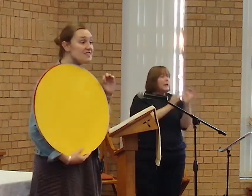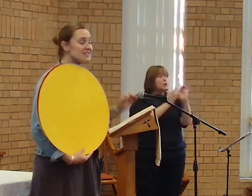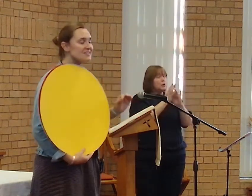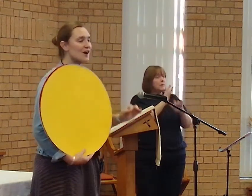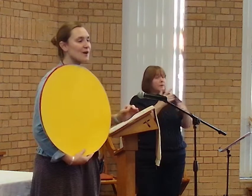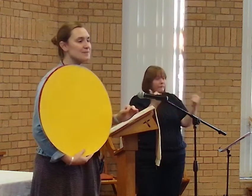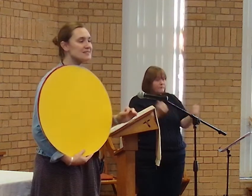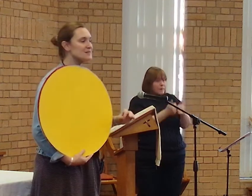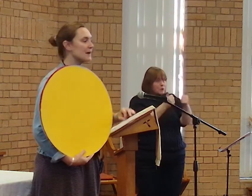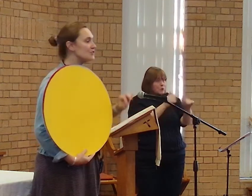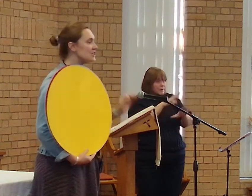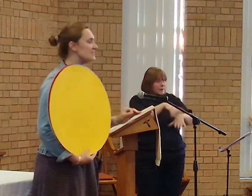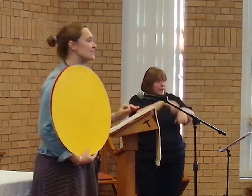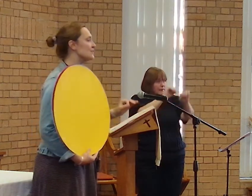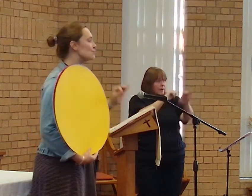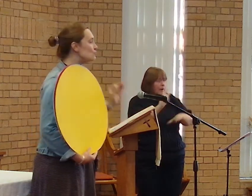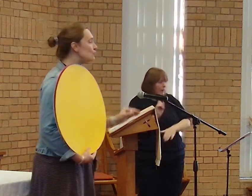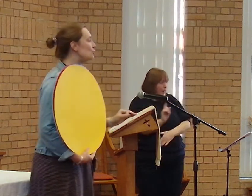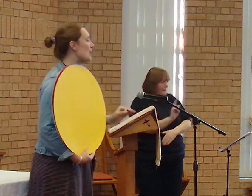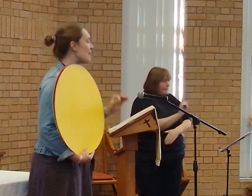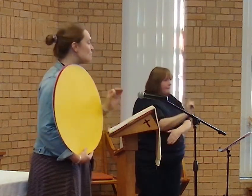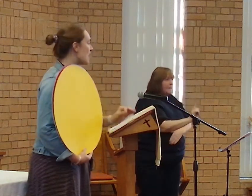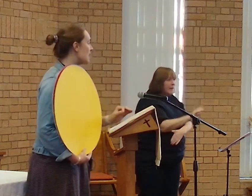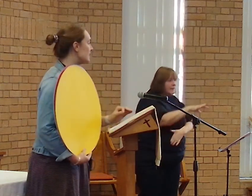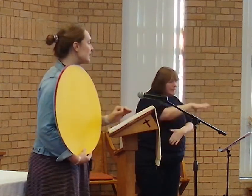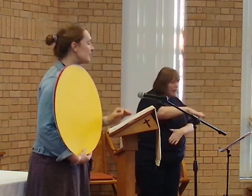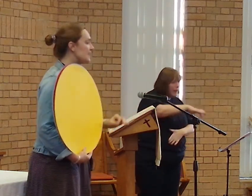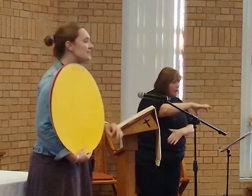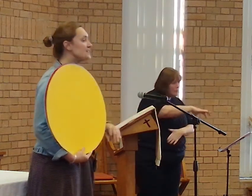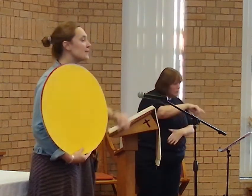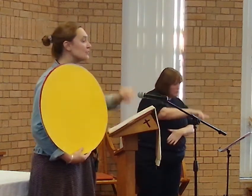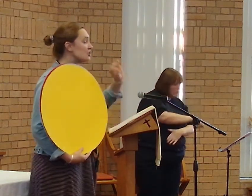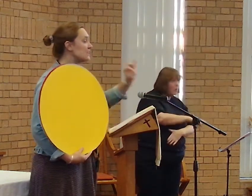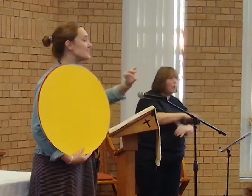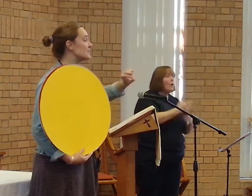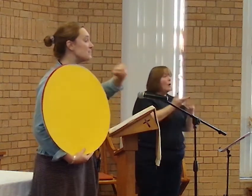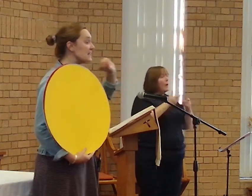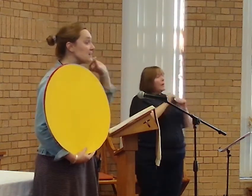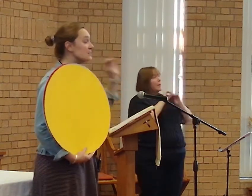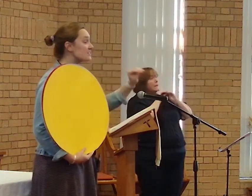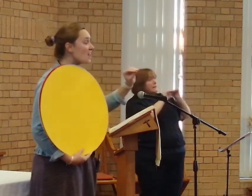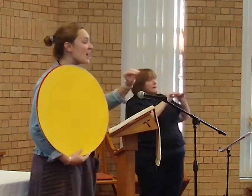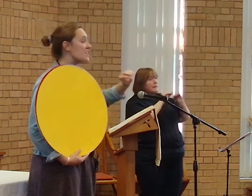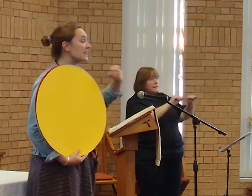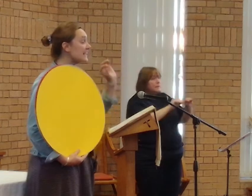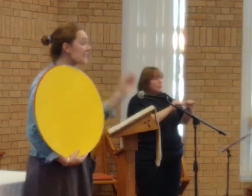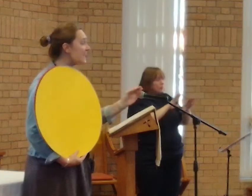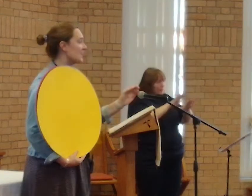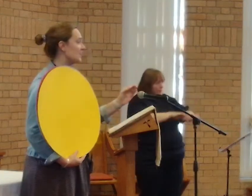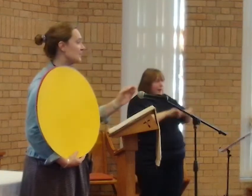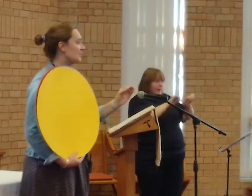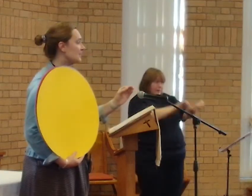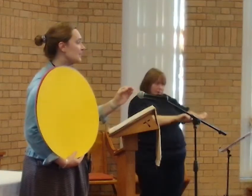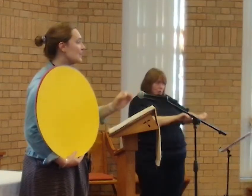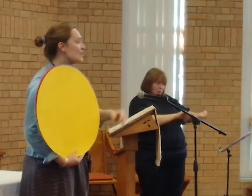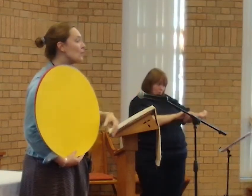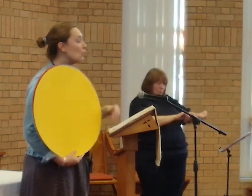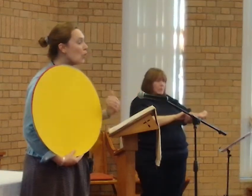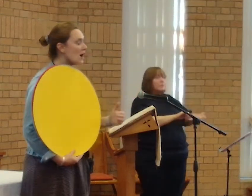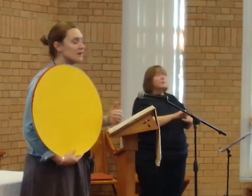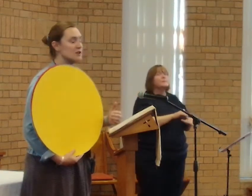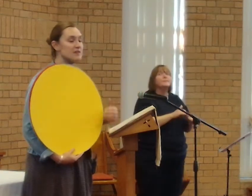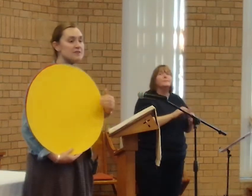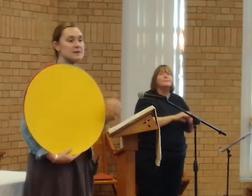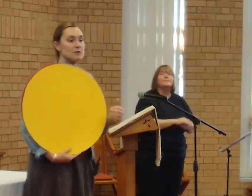And this time, this is about Jesus' rule and reign. This is about Jesus being the Messiah, the King,